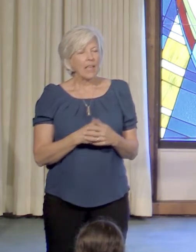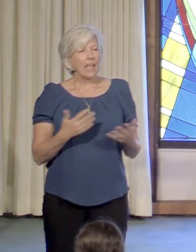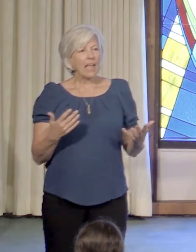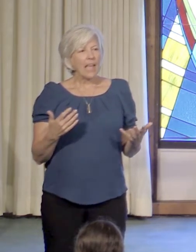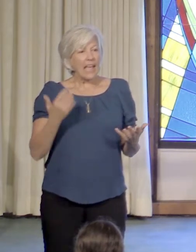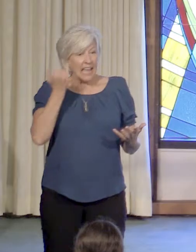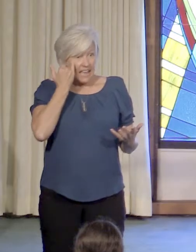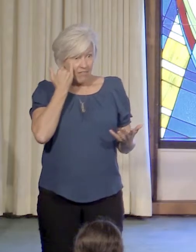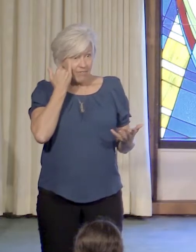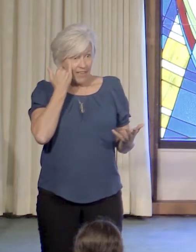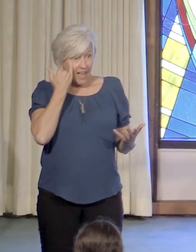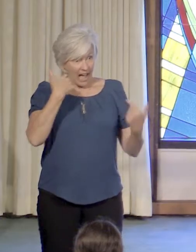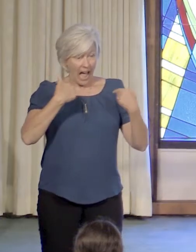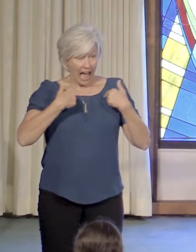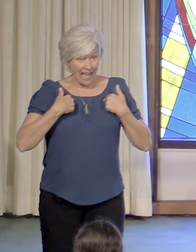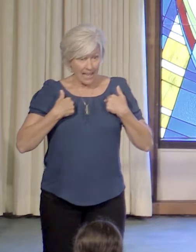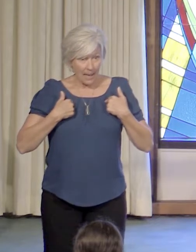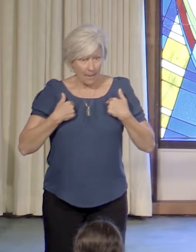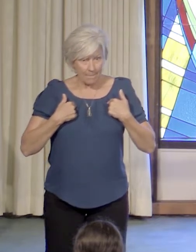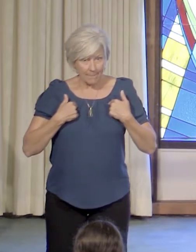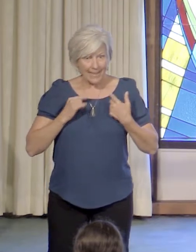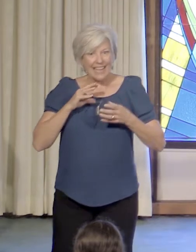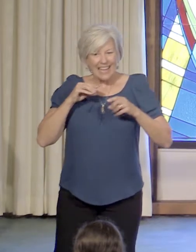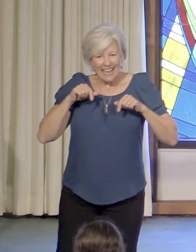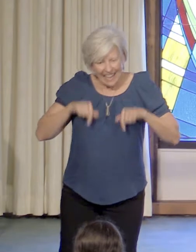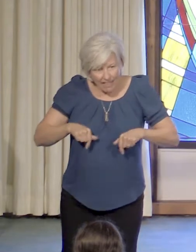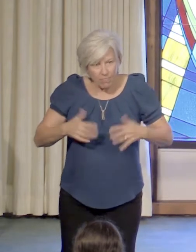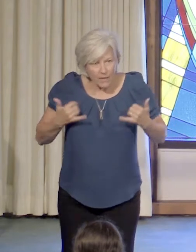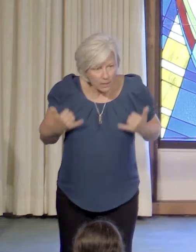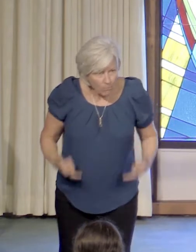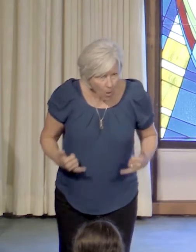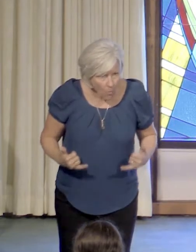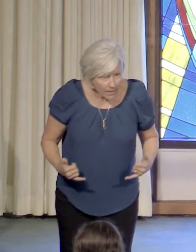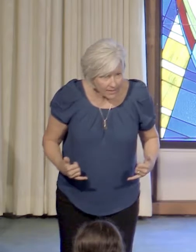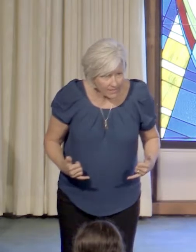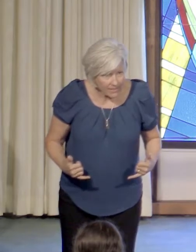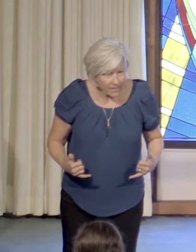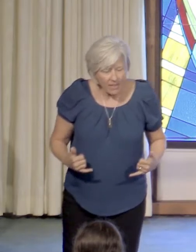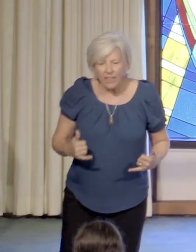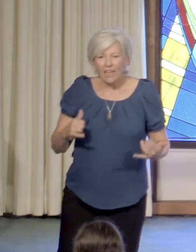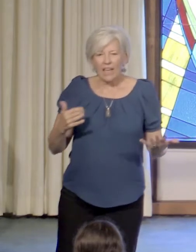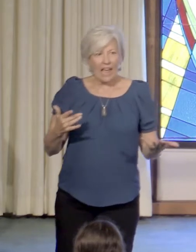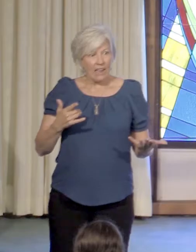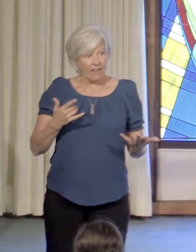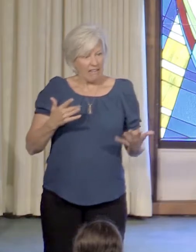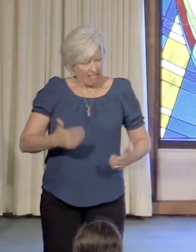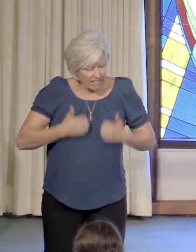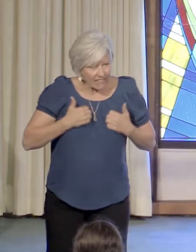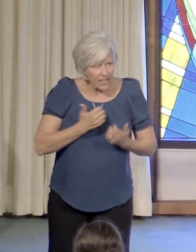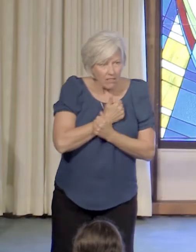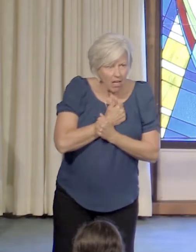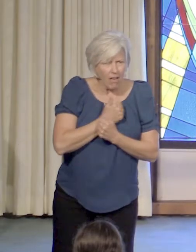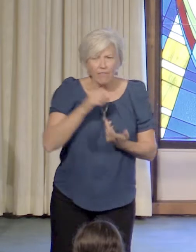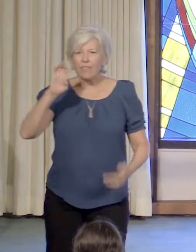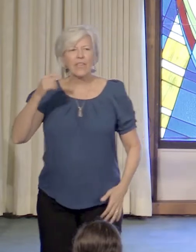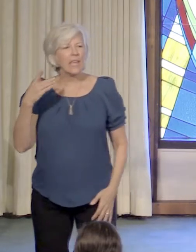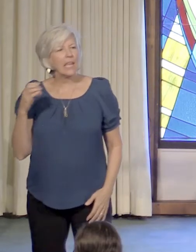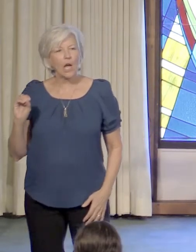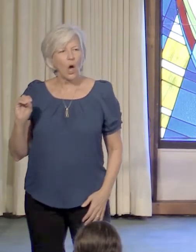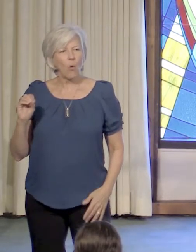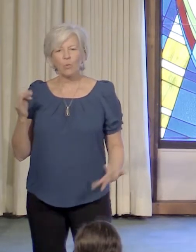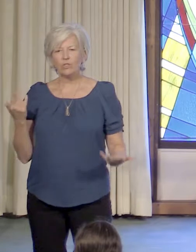Because if I am in this moment and living in love, the ego is just going to kind of naturally dissolve away, and the ego